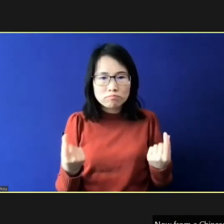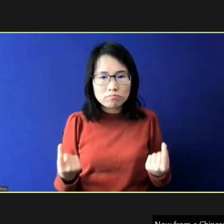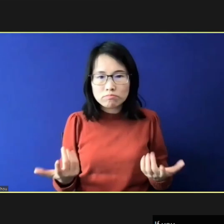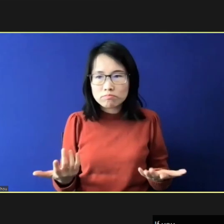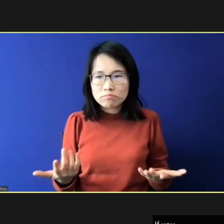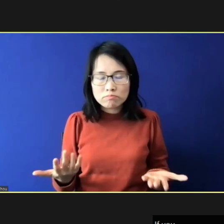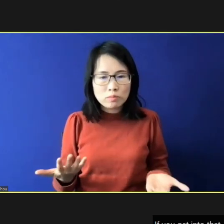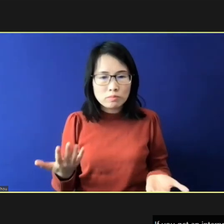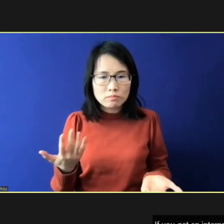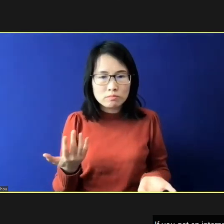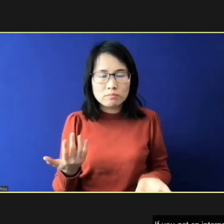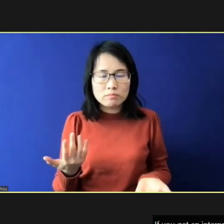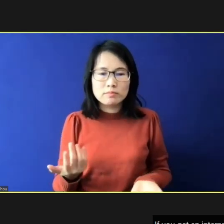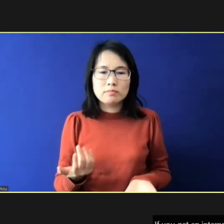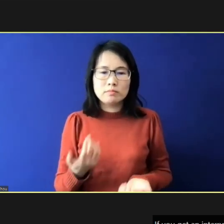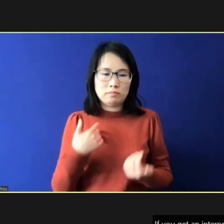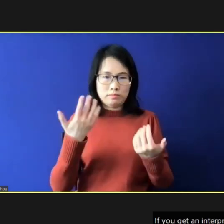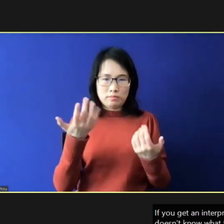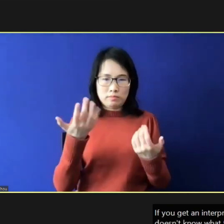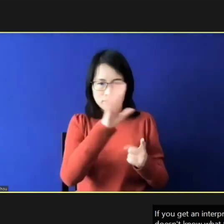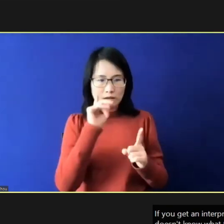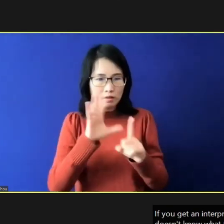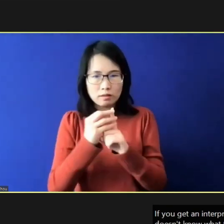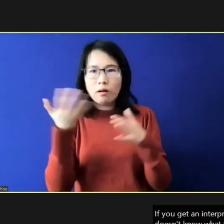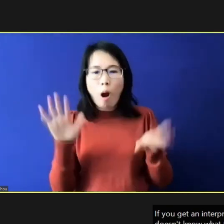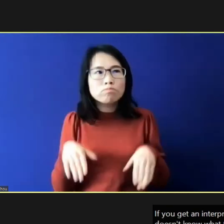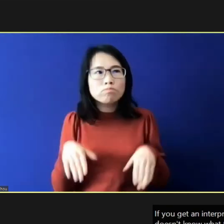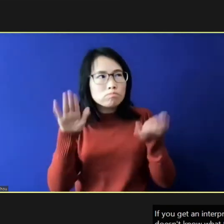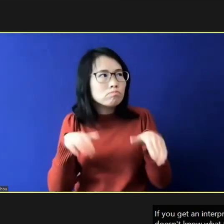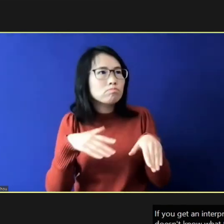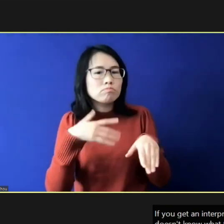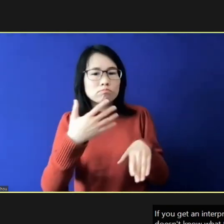if you get an interpreter, it may be that the interpreter doesn't know what to do.